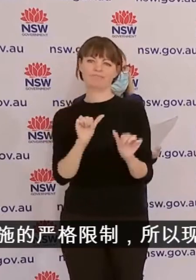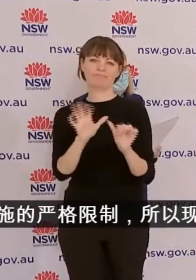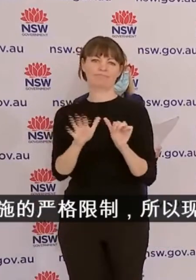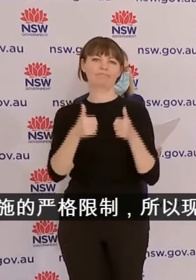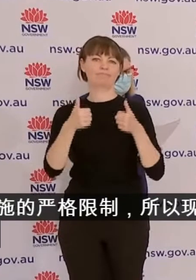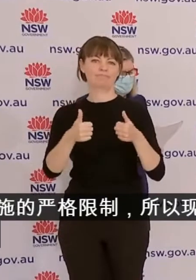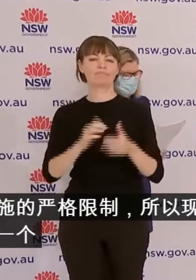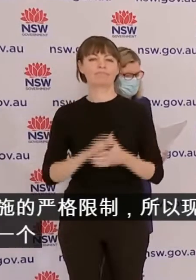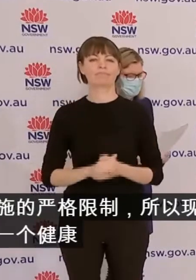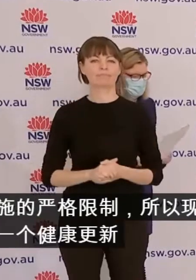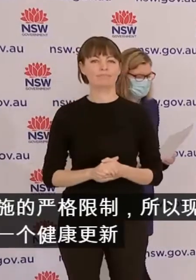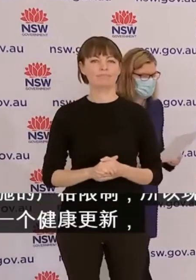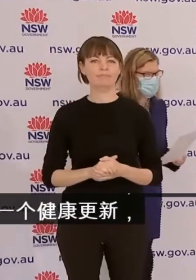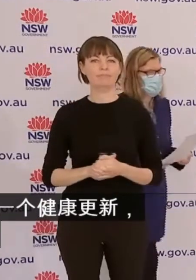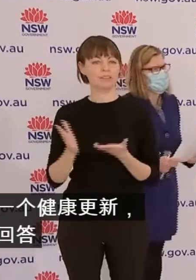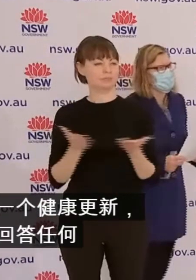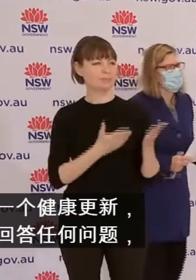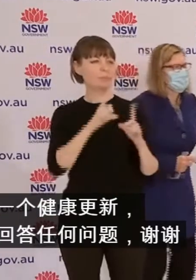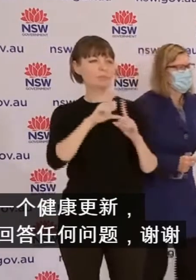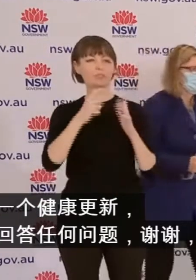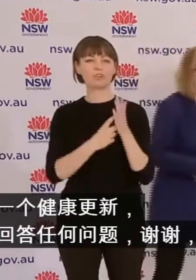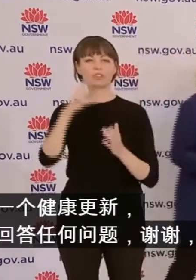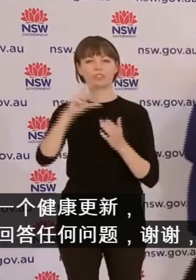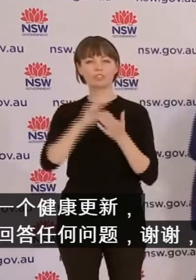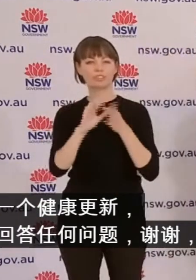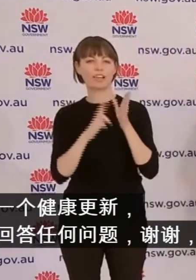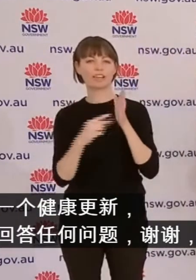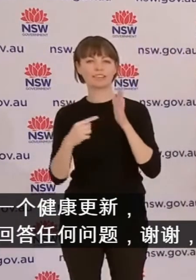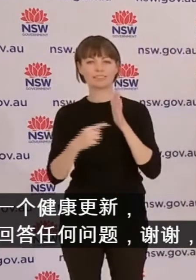now I'll ask Dr Chant to give her health update, and then we'll take any questions. Thank you.